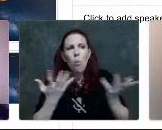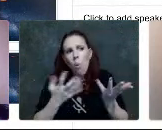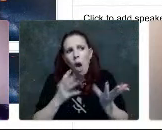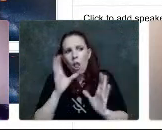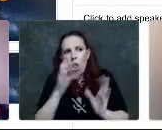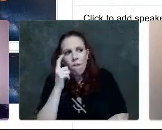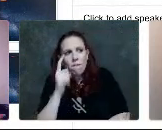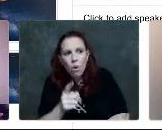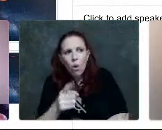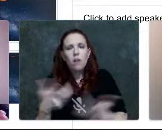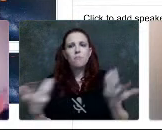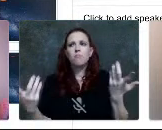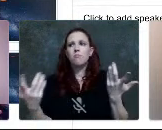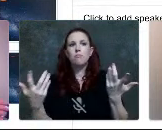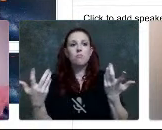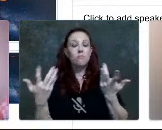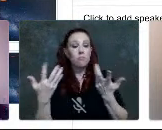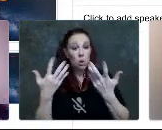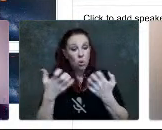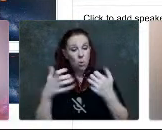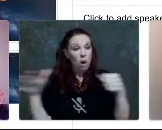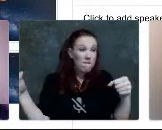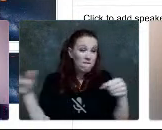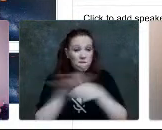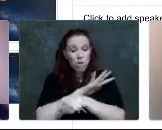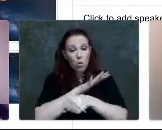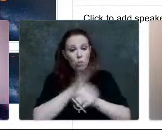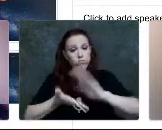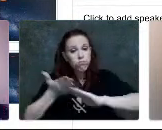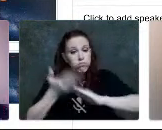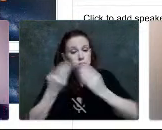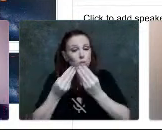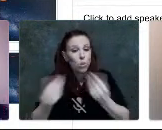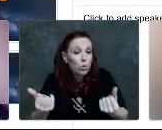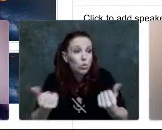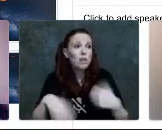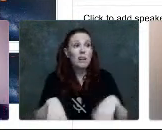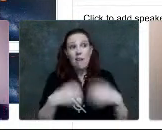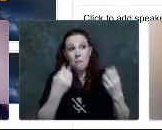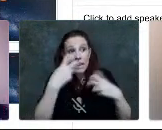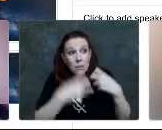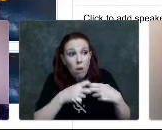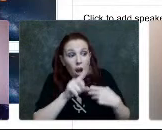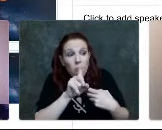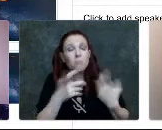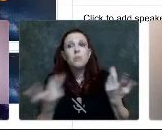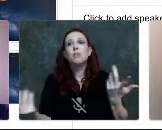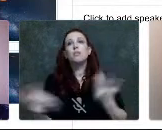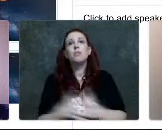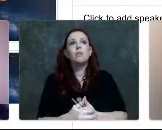looking for you to get to fully working solutions, and are there multiple problems? Are they looking